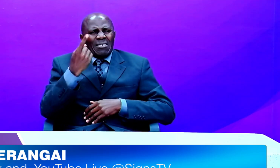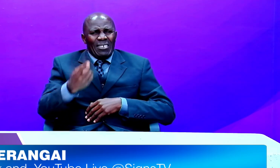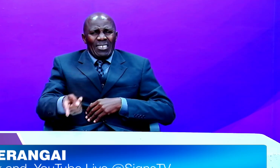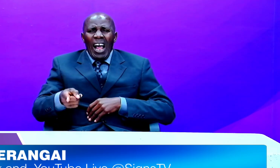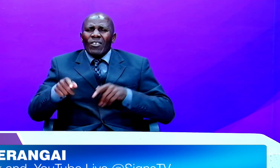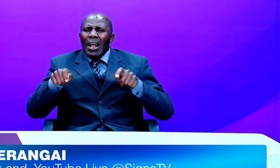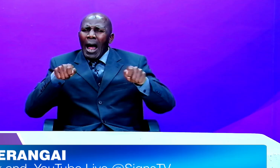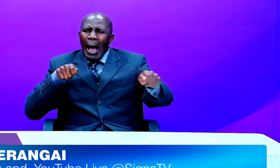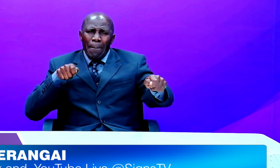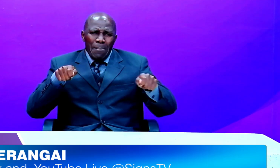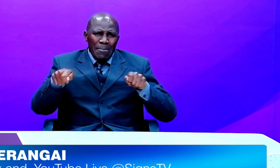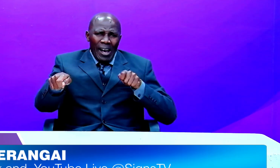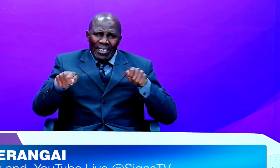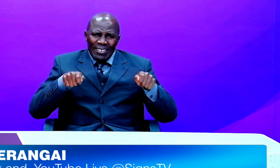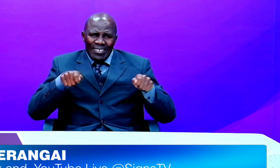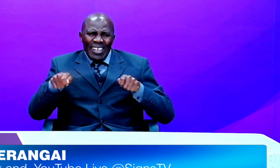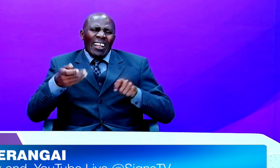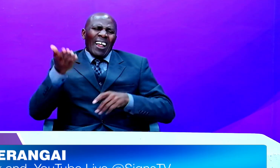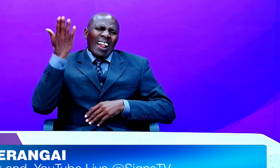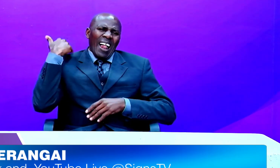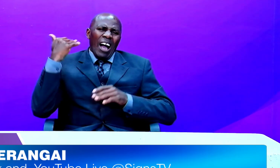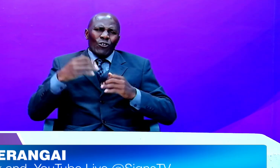the 2027 general elections.